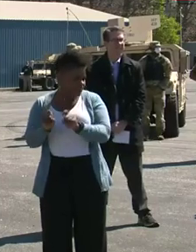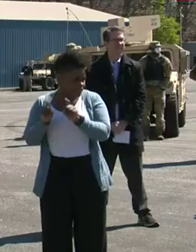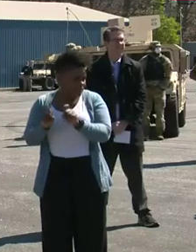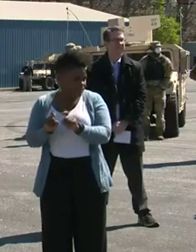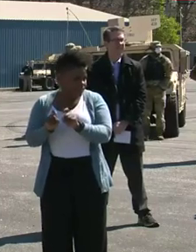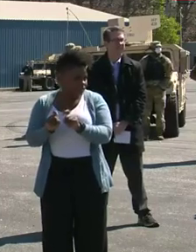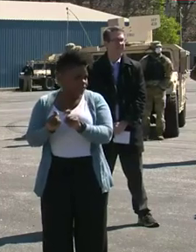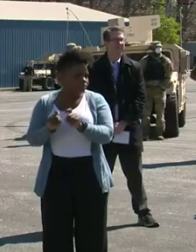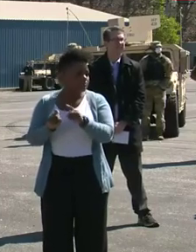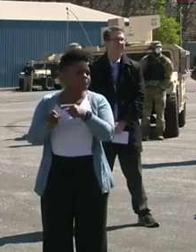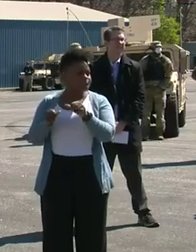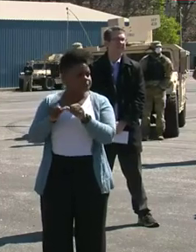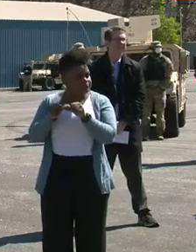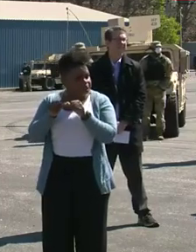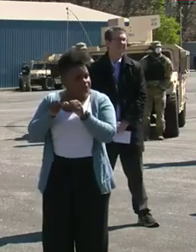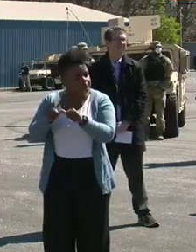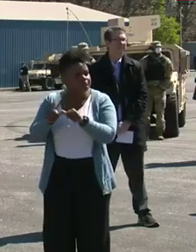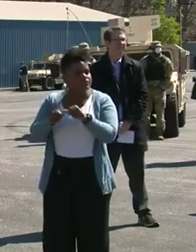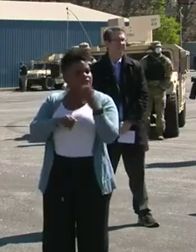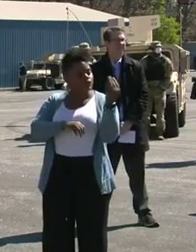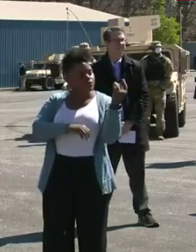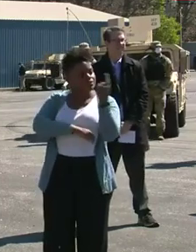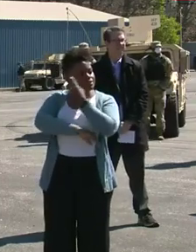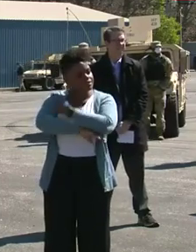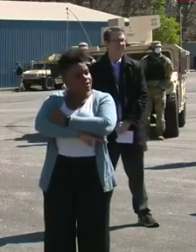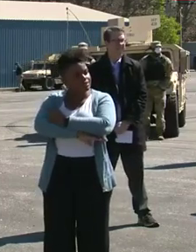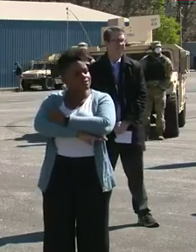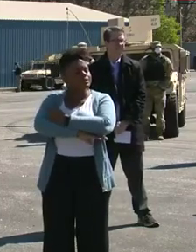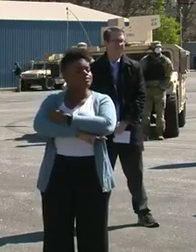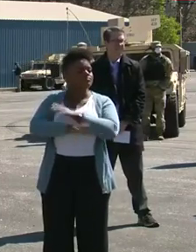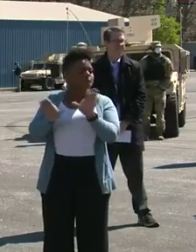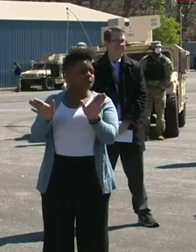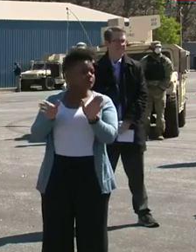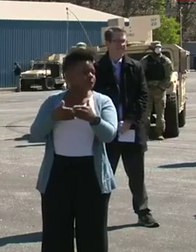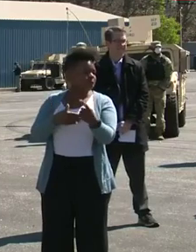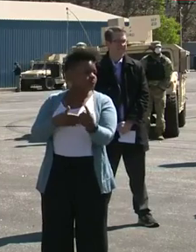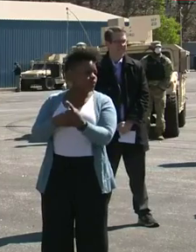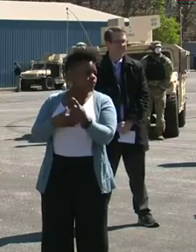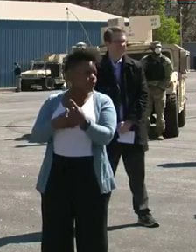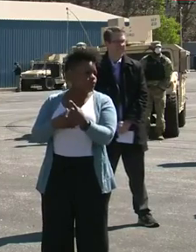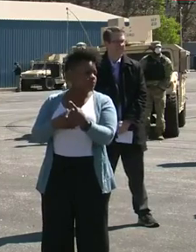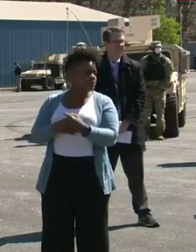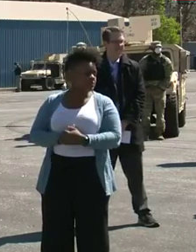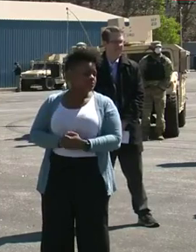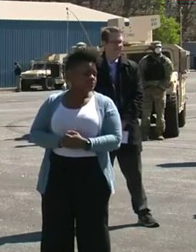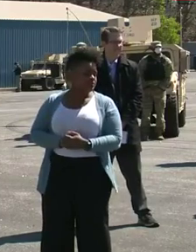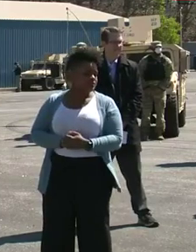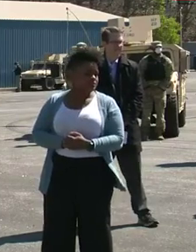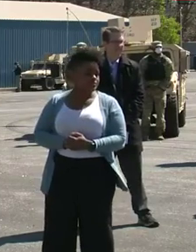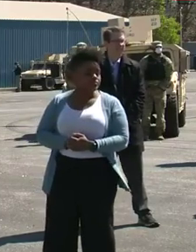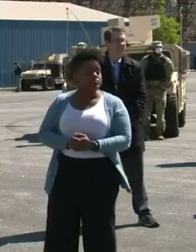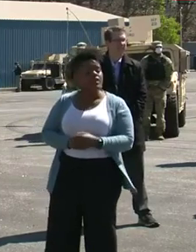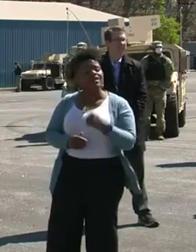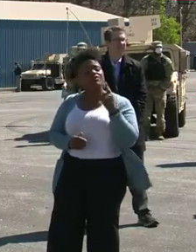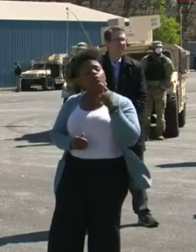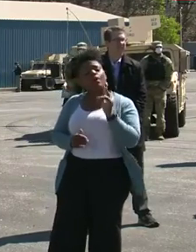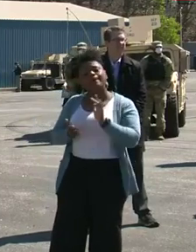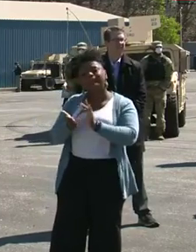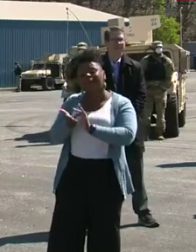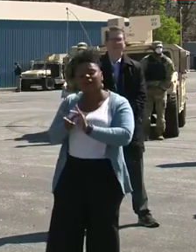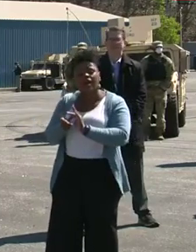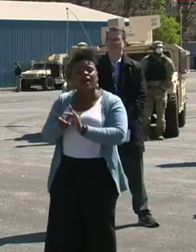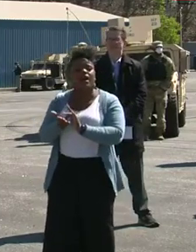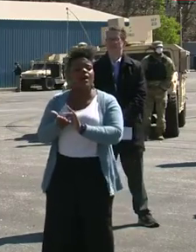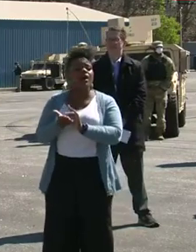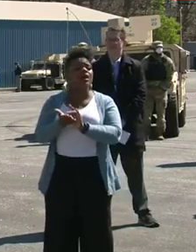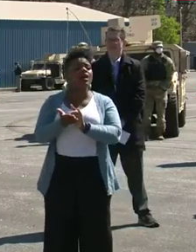and continued their 14-day quarantine as a result of that. With healthcare professionals, they are removed from work for a total of 14